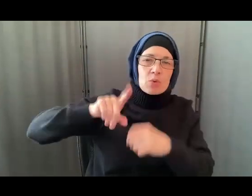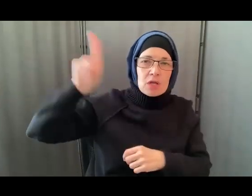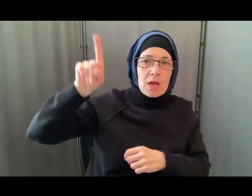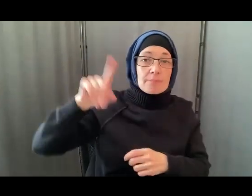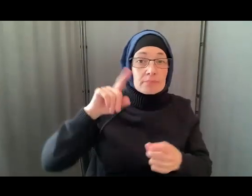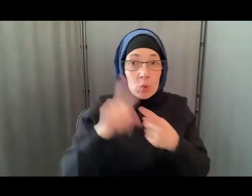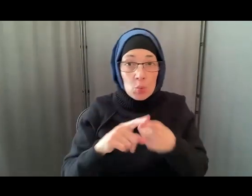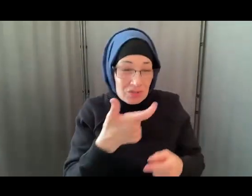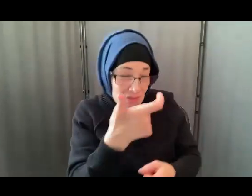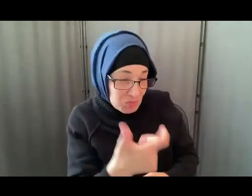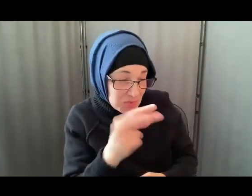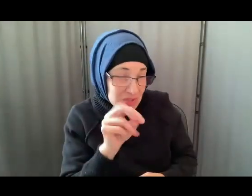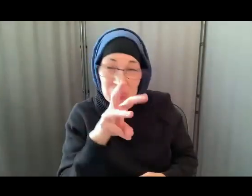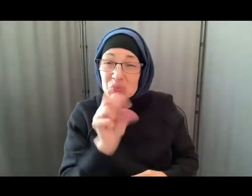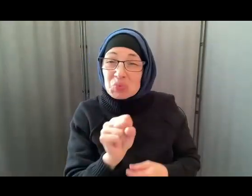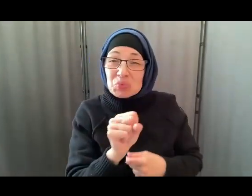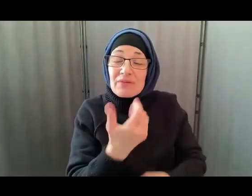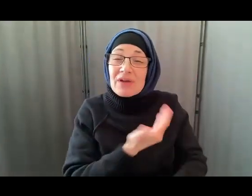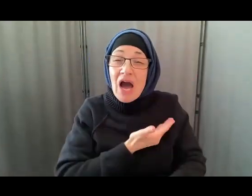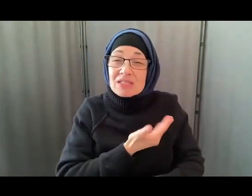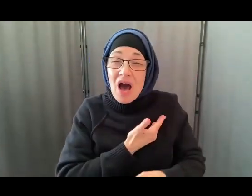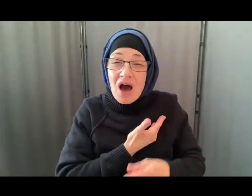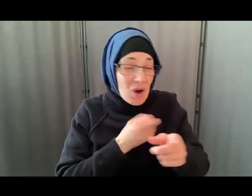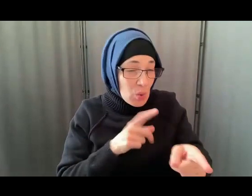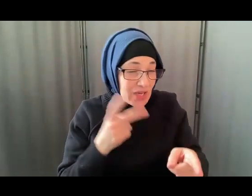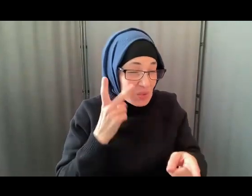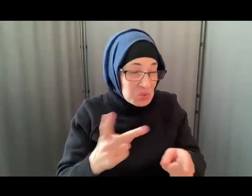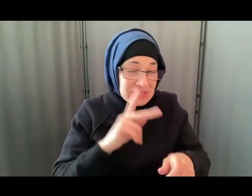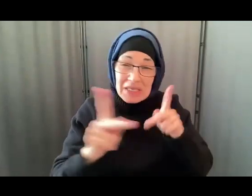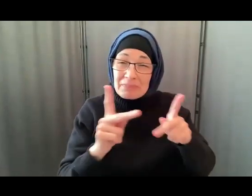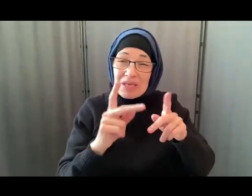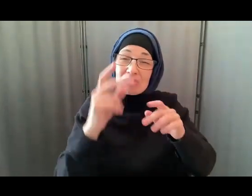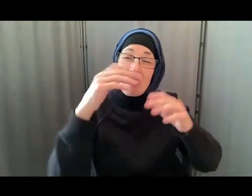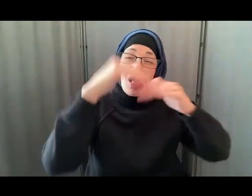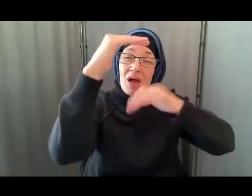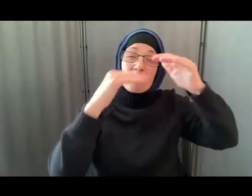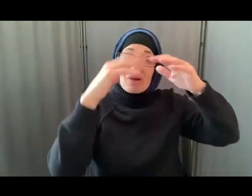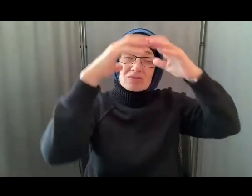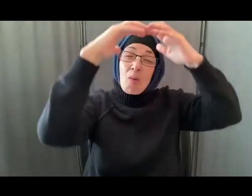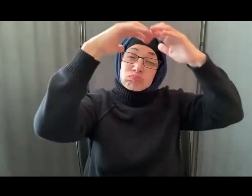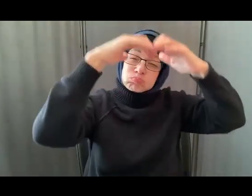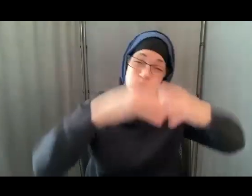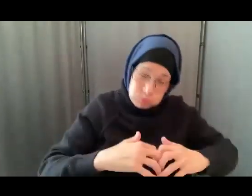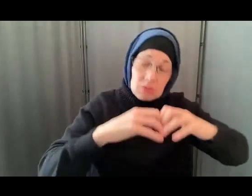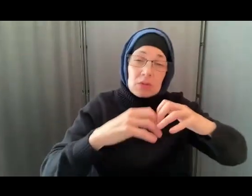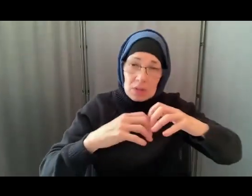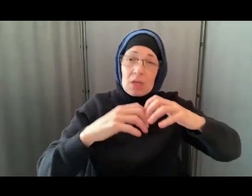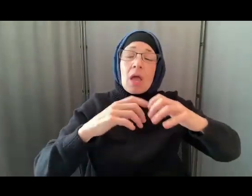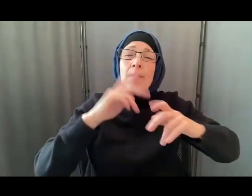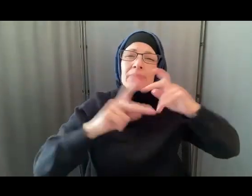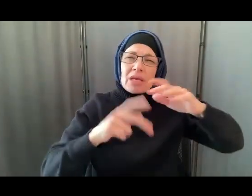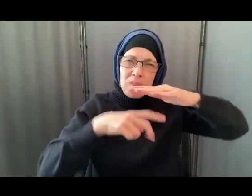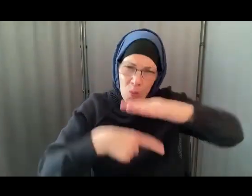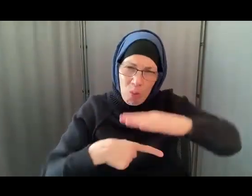people coming from underneath the rubble of their own homes with dust